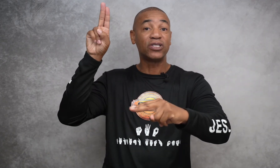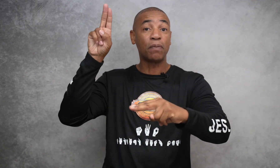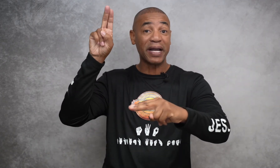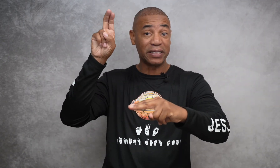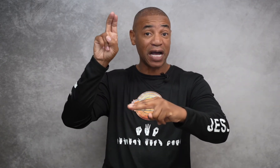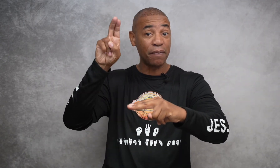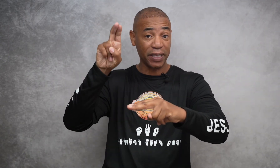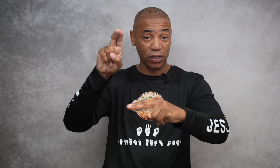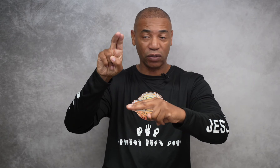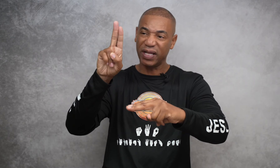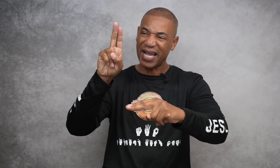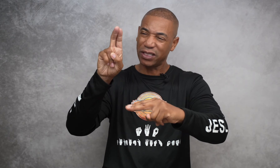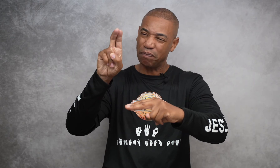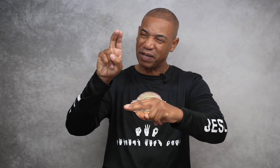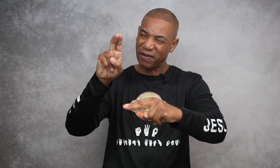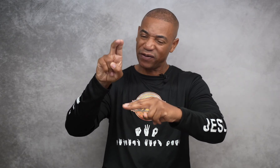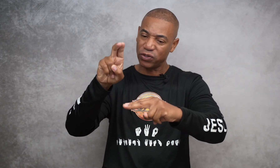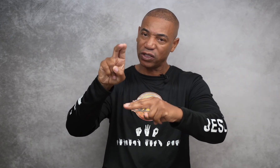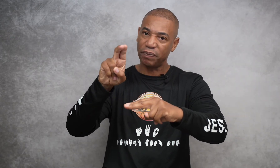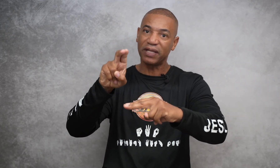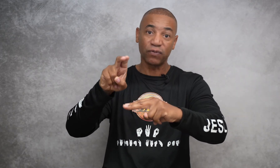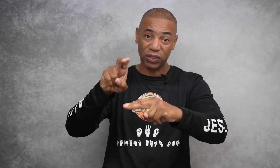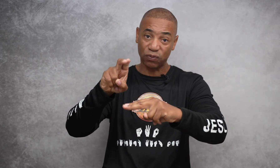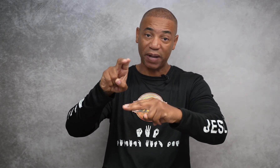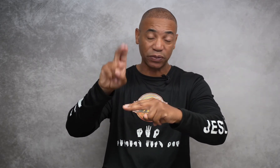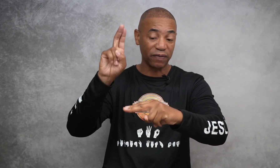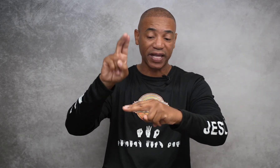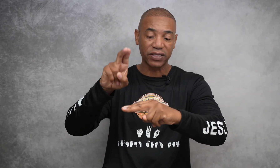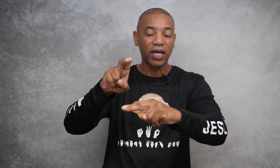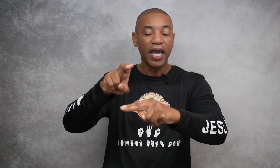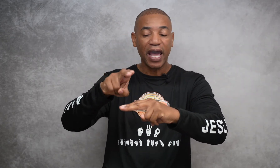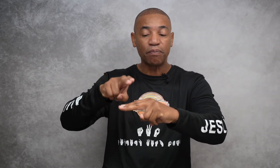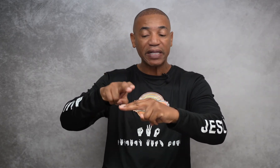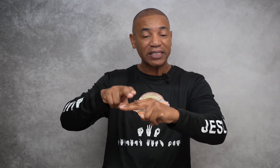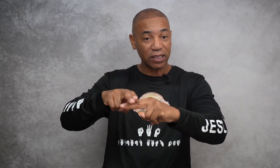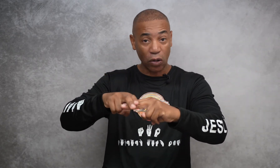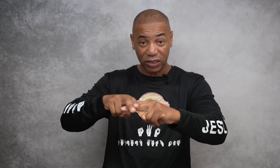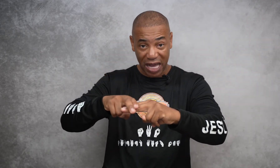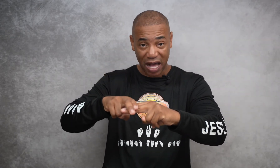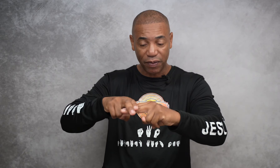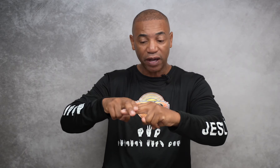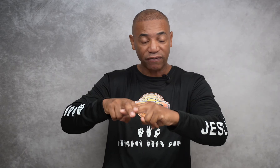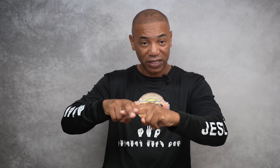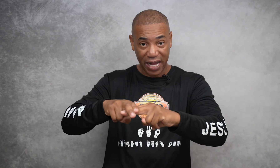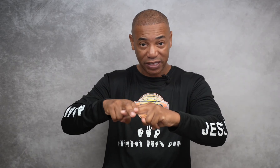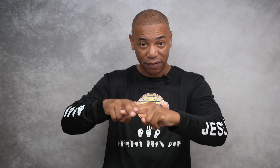my dominant U, and I actually bend my fingers a little bit. This reminds me of legs, and place it on top of the non-dominant